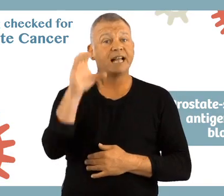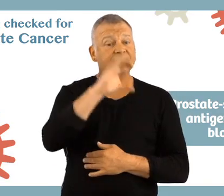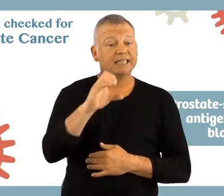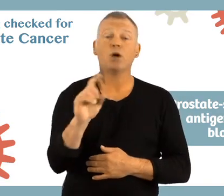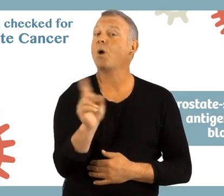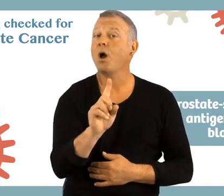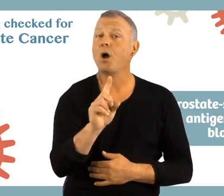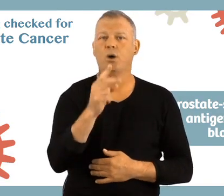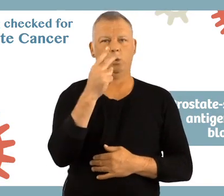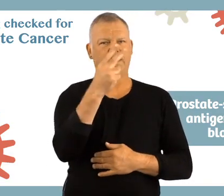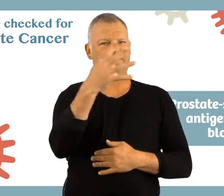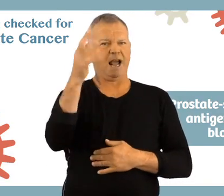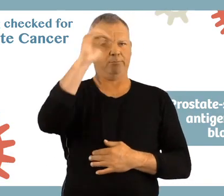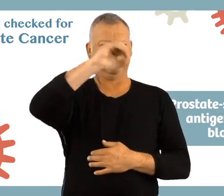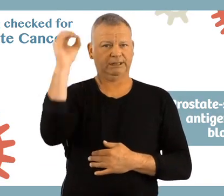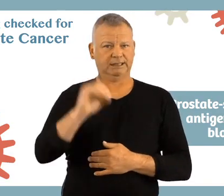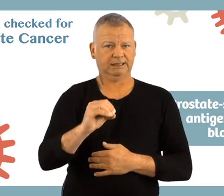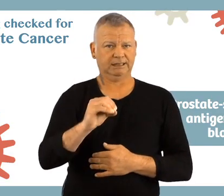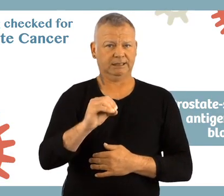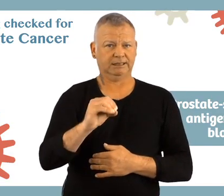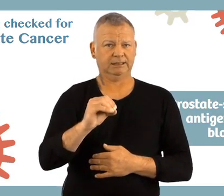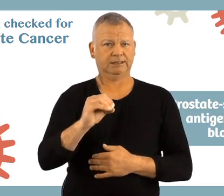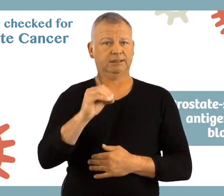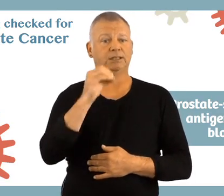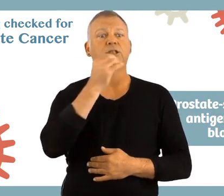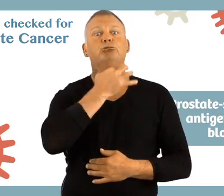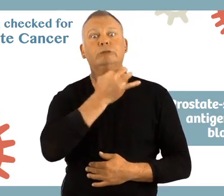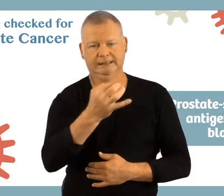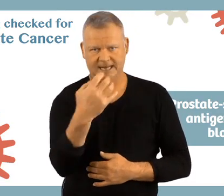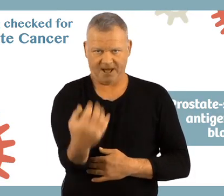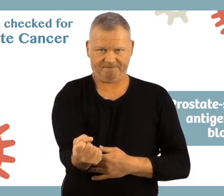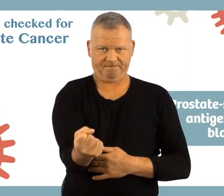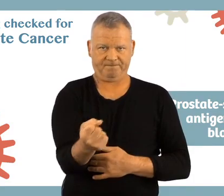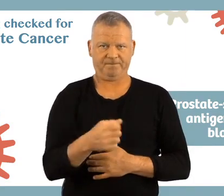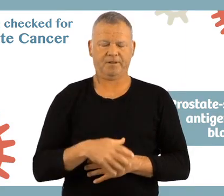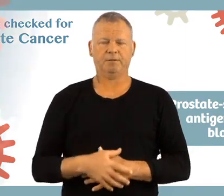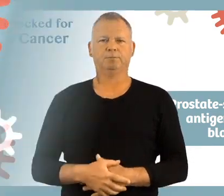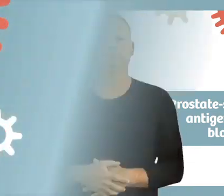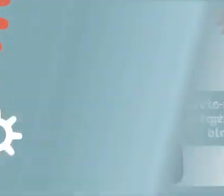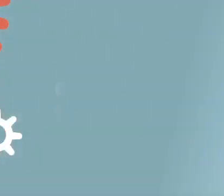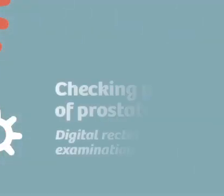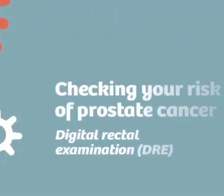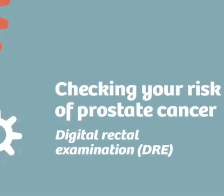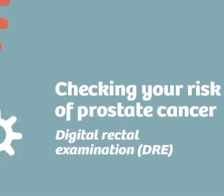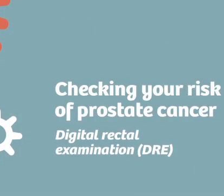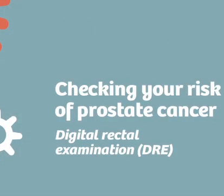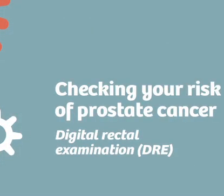Overall, there is an up to 1 in 4 chance that you may have prostate cancer if your PSA levels are higher than